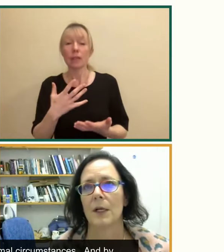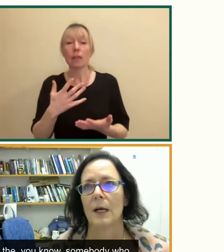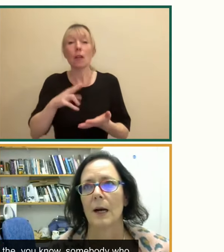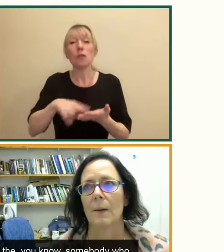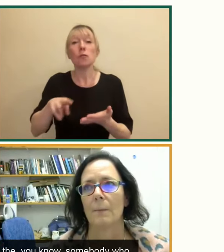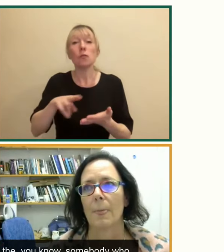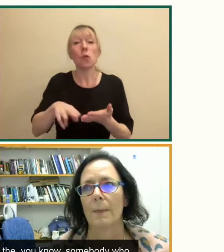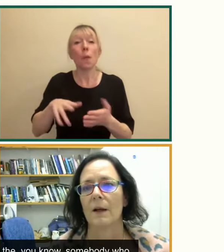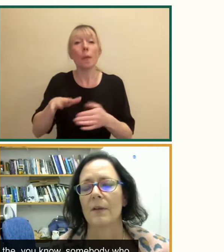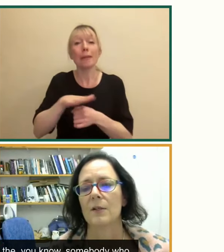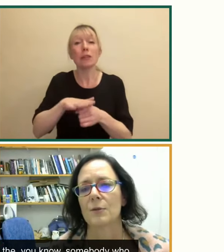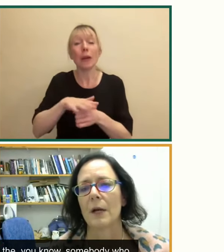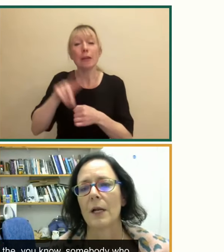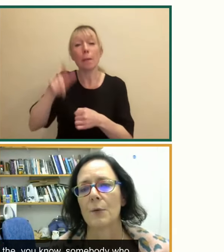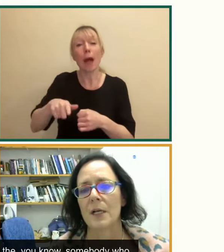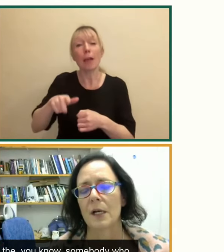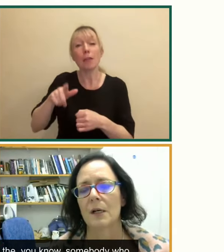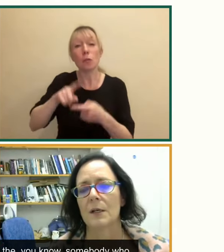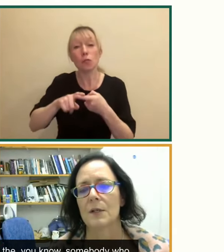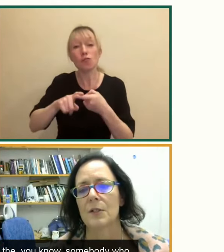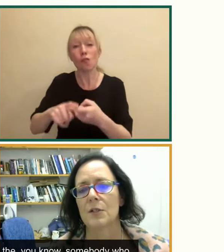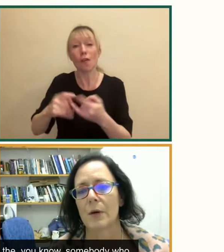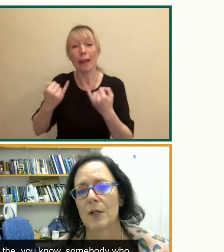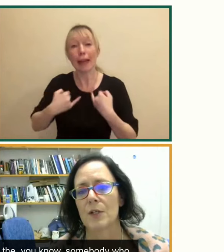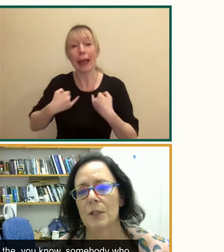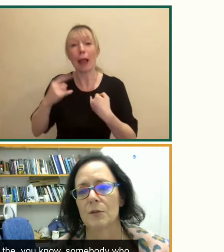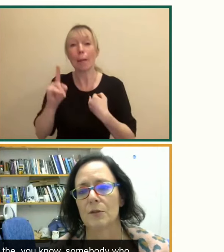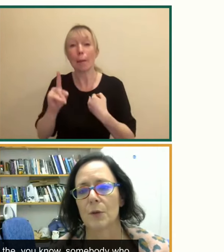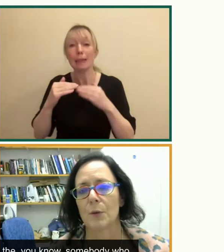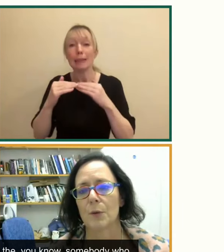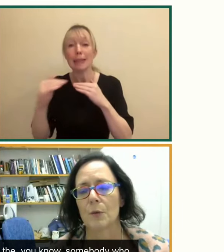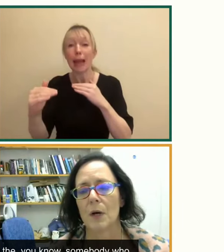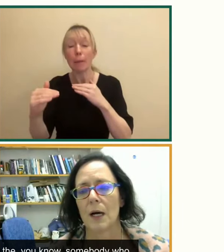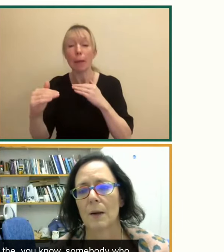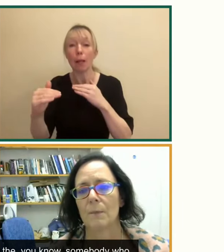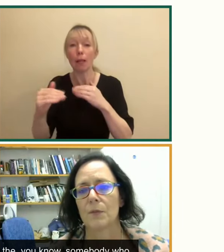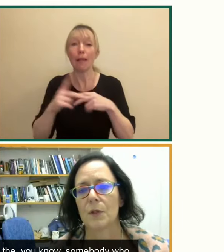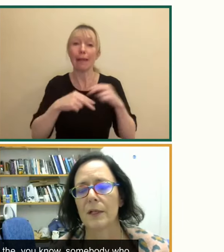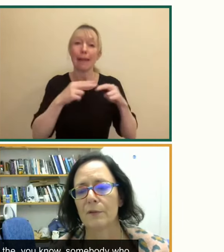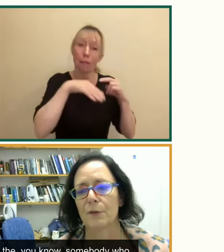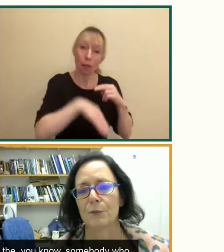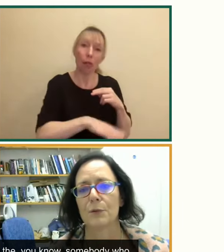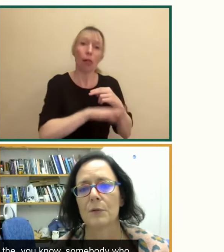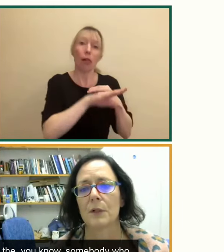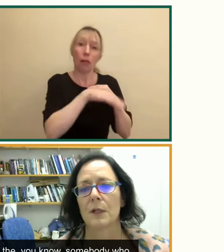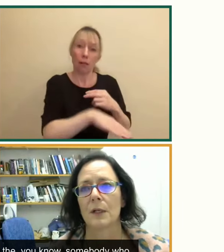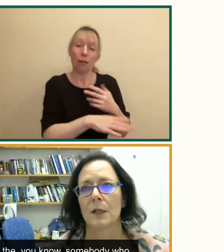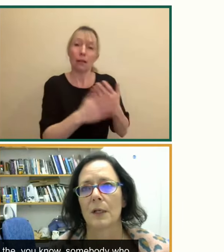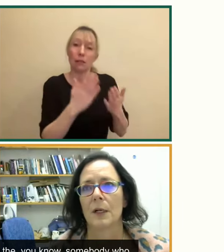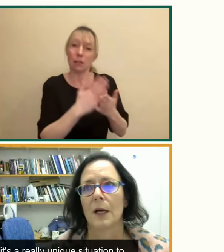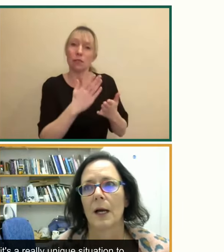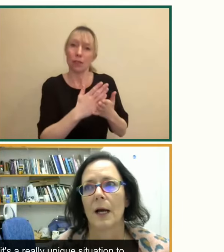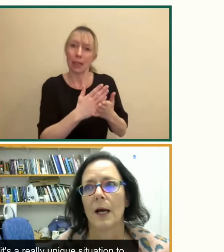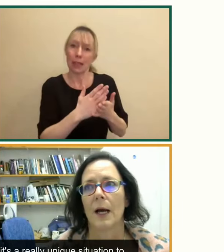stable. I think it's a really unique situation to live through.